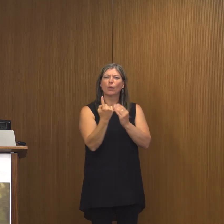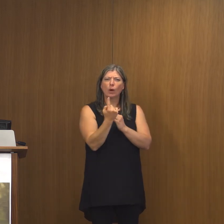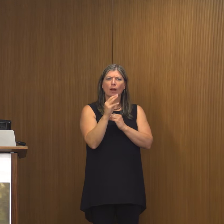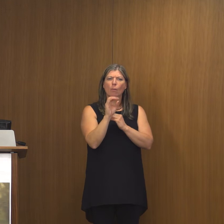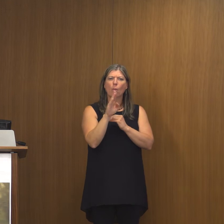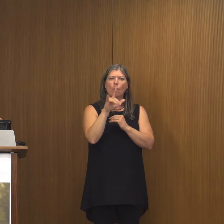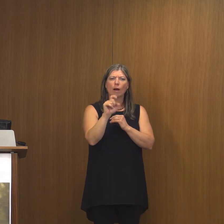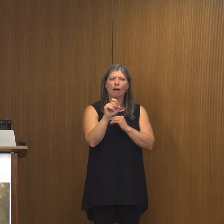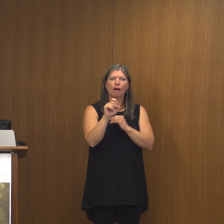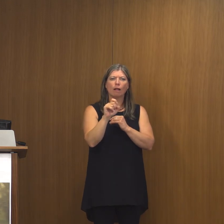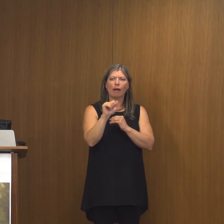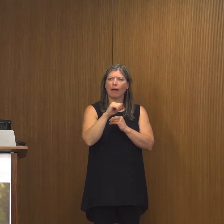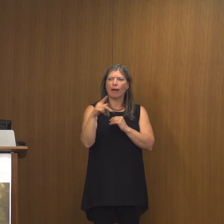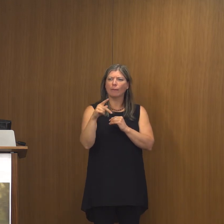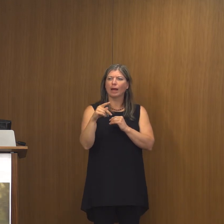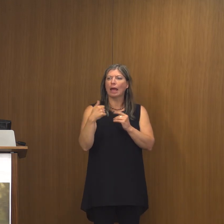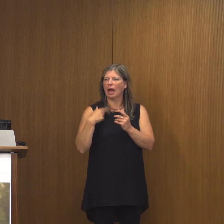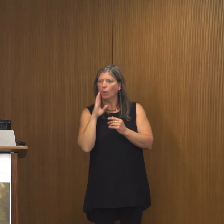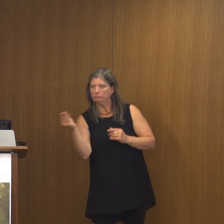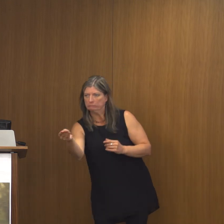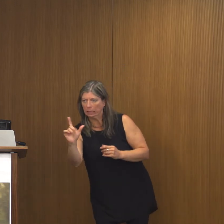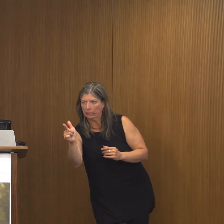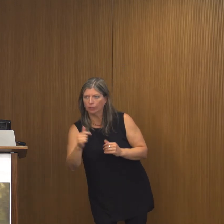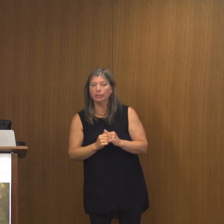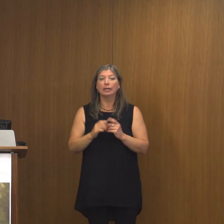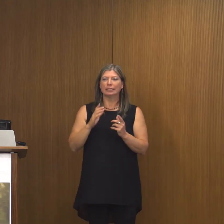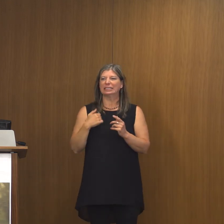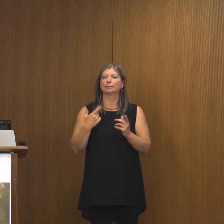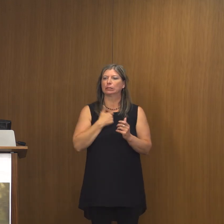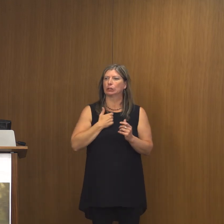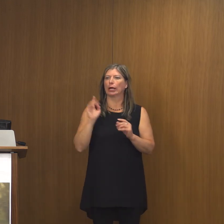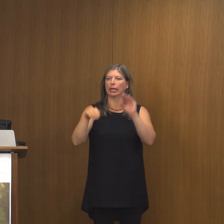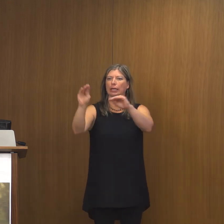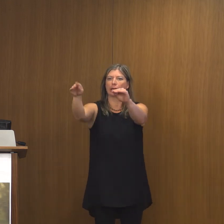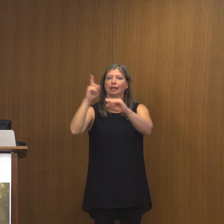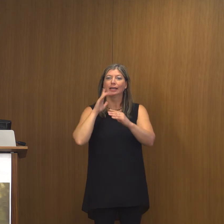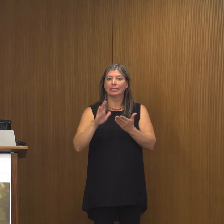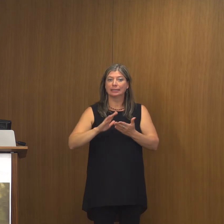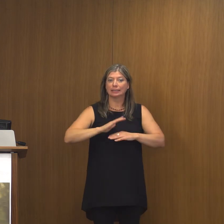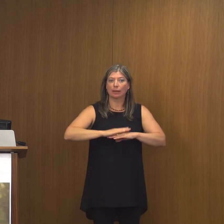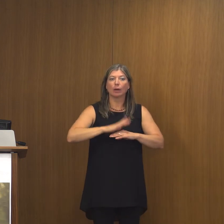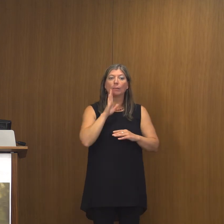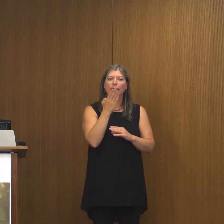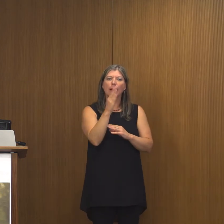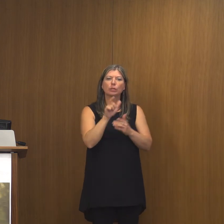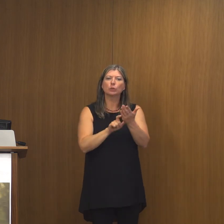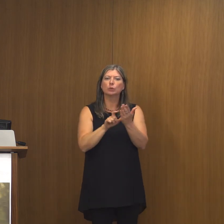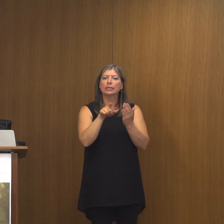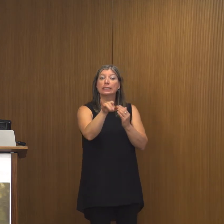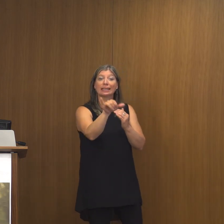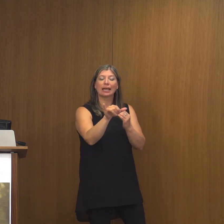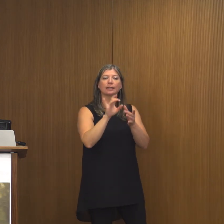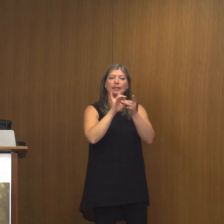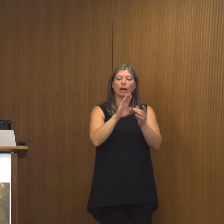that we created. And I can give you a packet up because it was not on this table. But that's one example